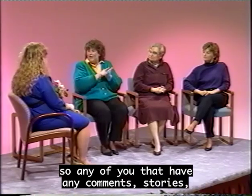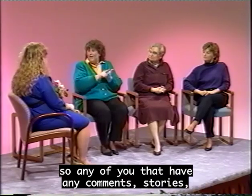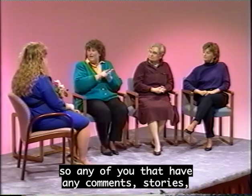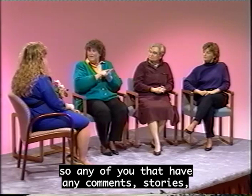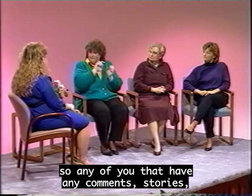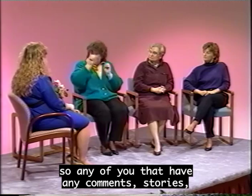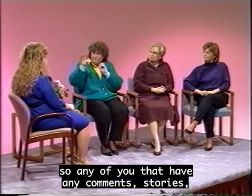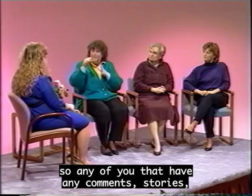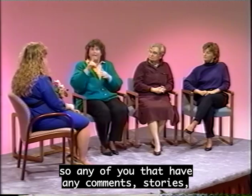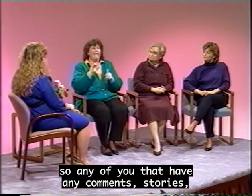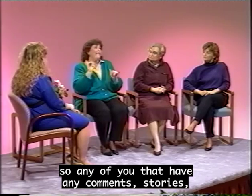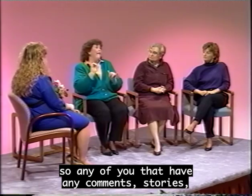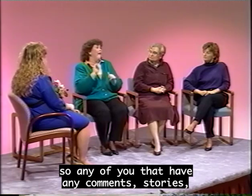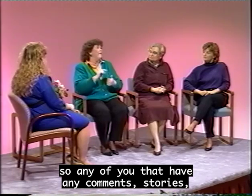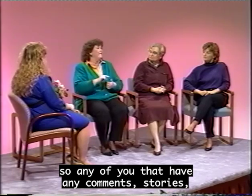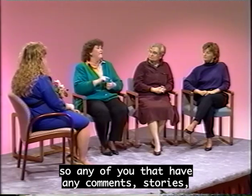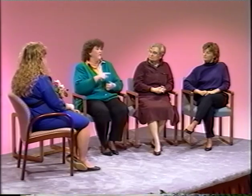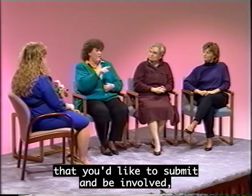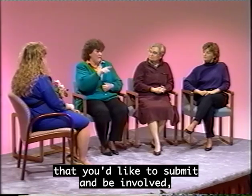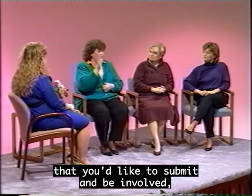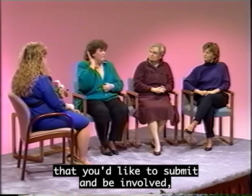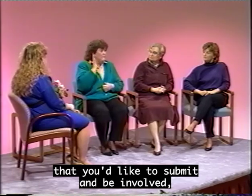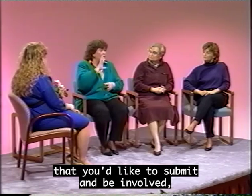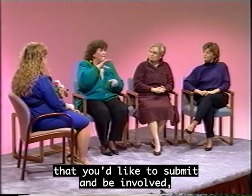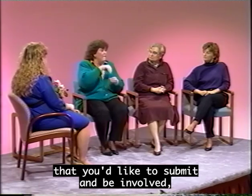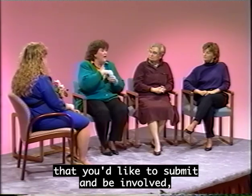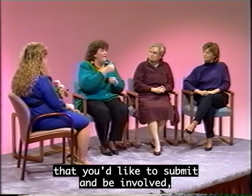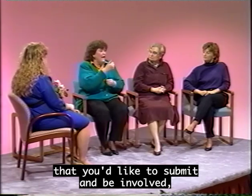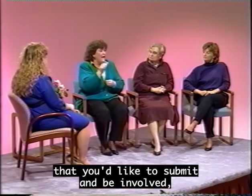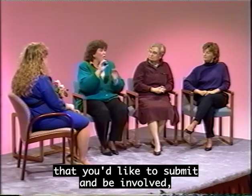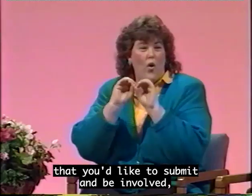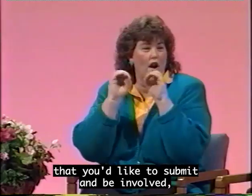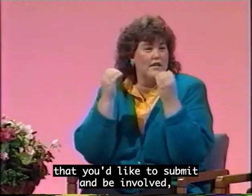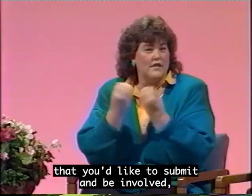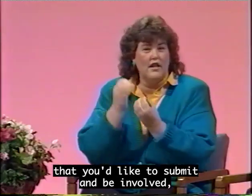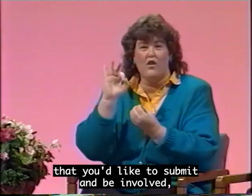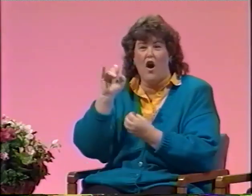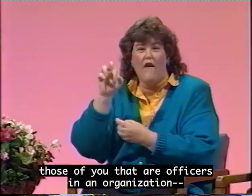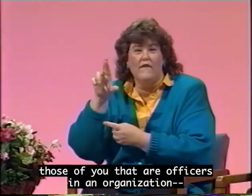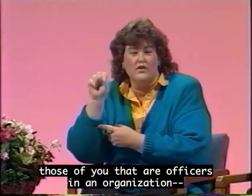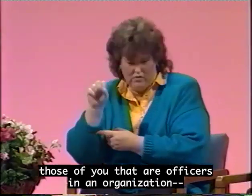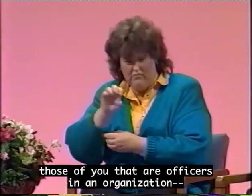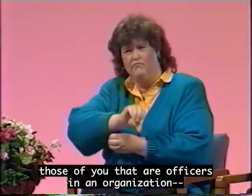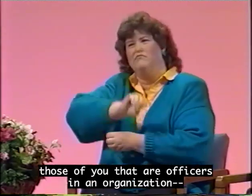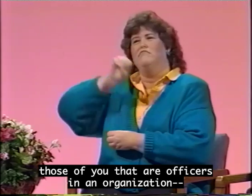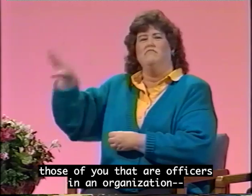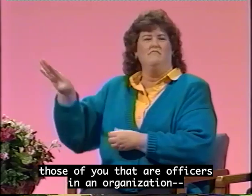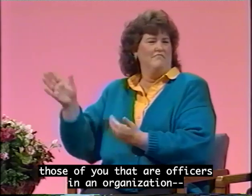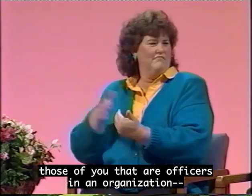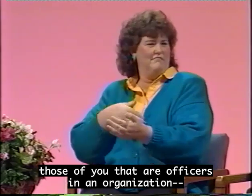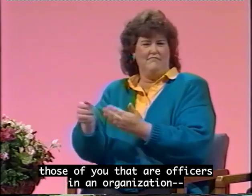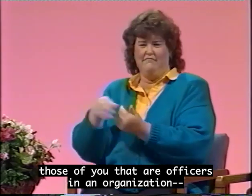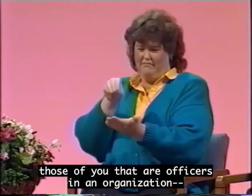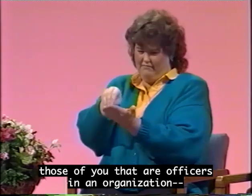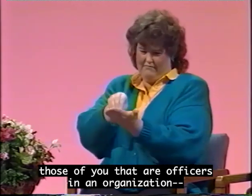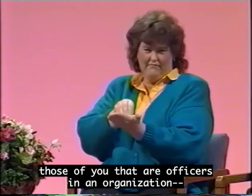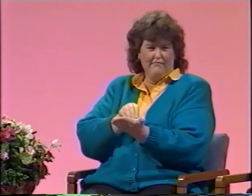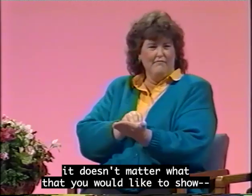any comments, stories that you'd like to submit and be involved, those of you that are officers in an organization, it doesn't